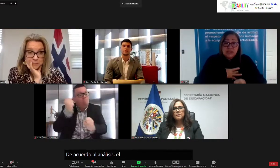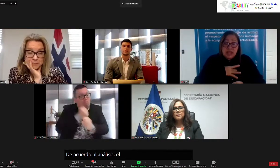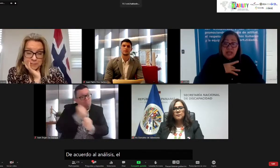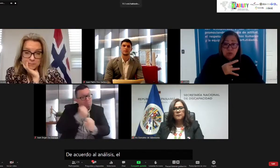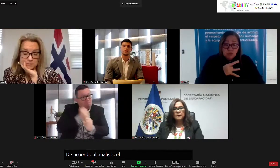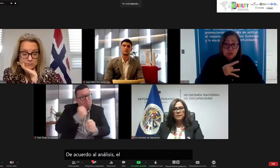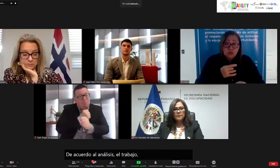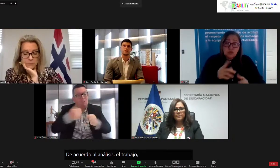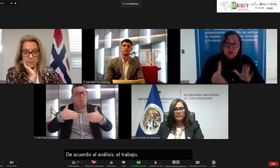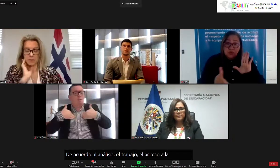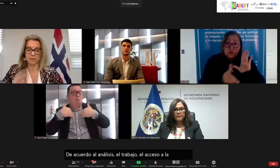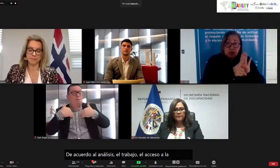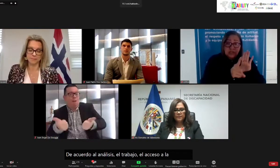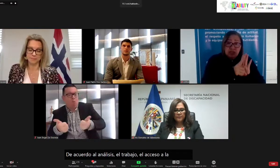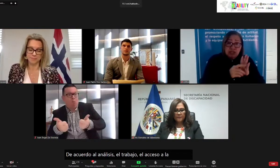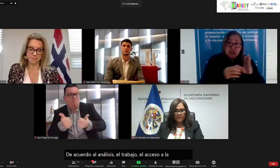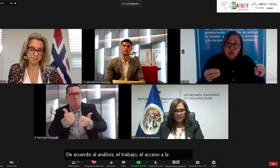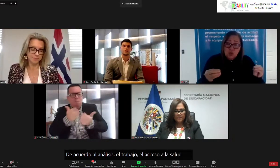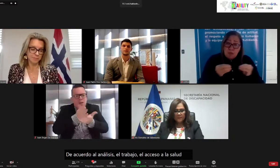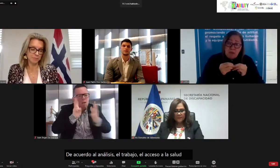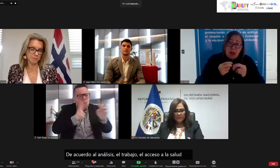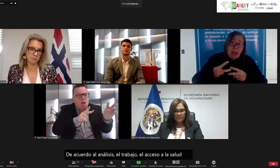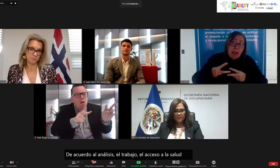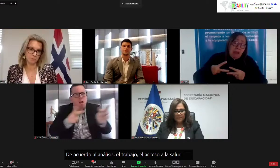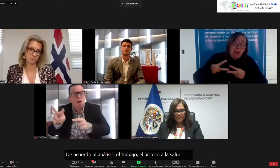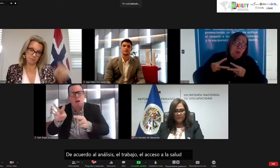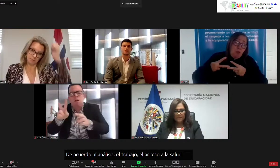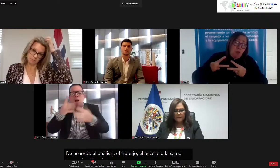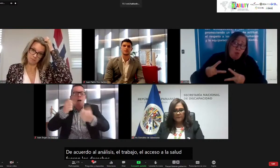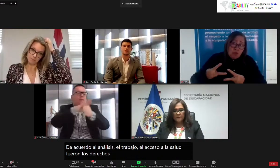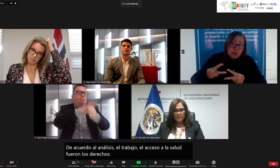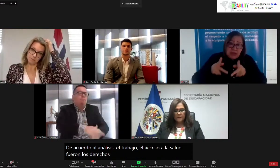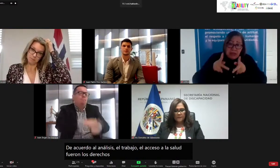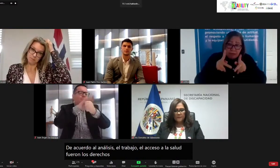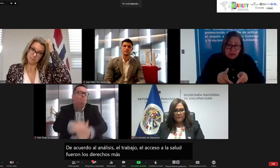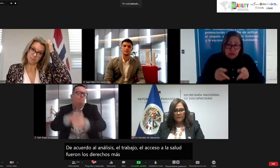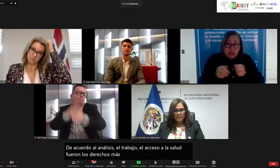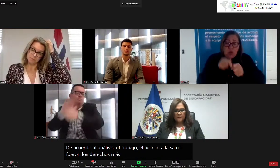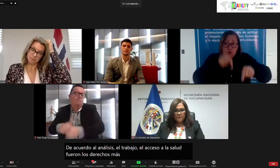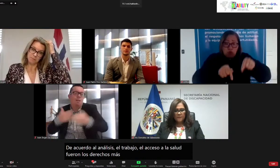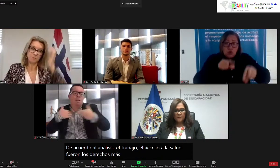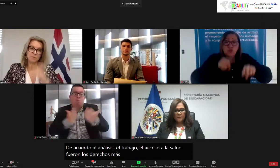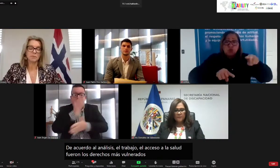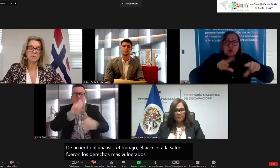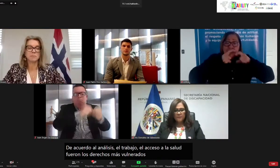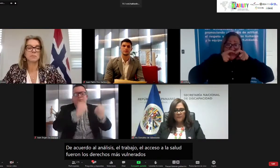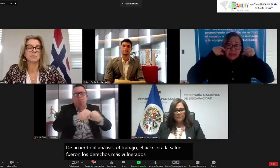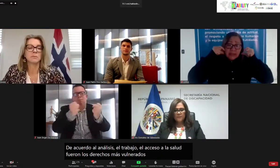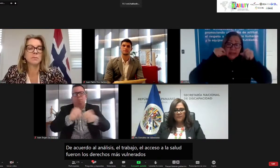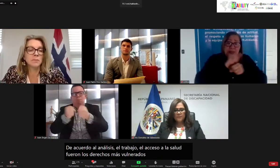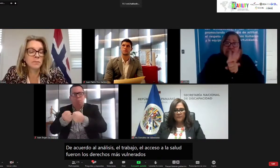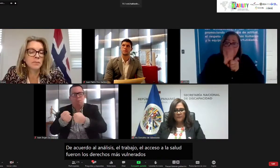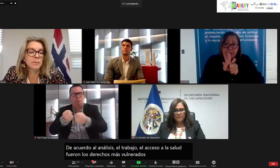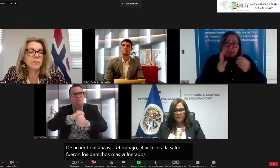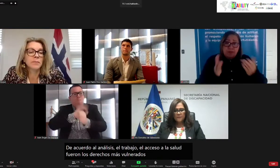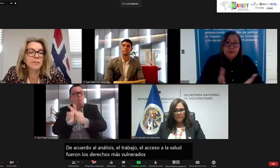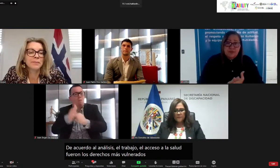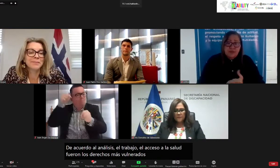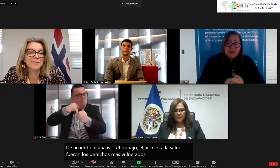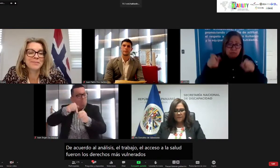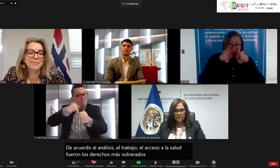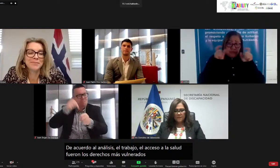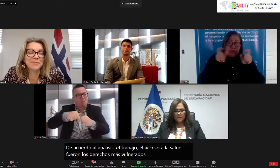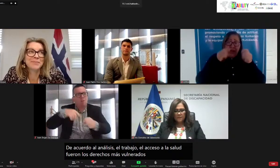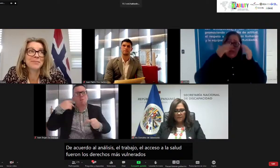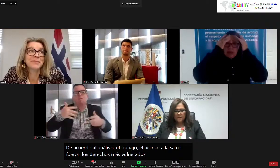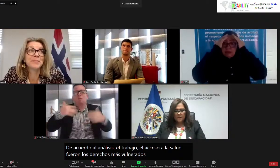access to health were the rights that were vulnerated the most violated the most during